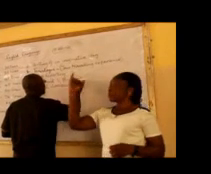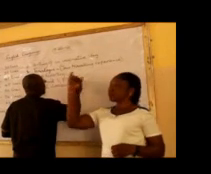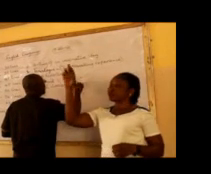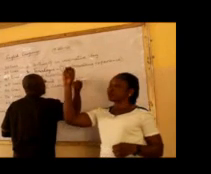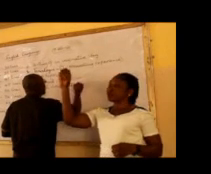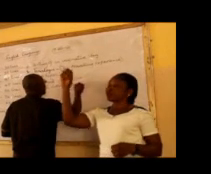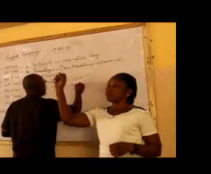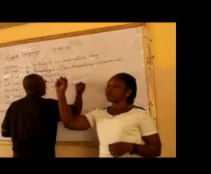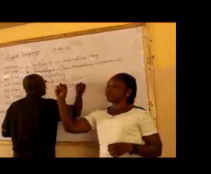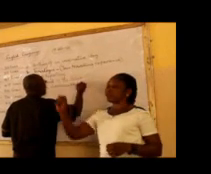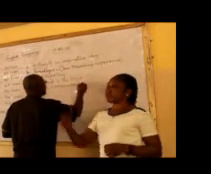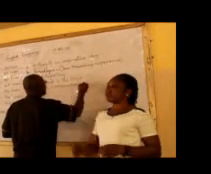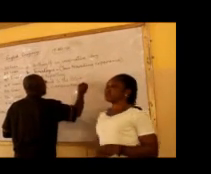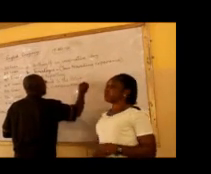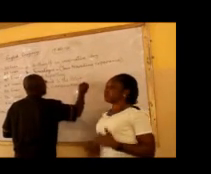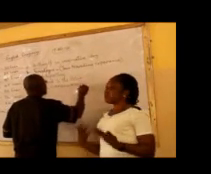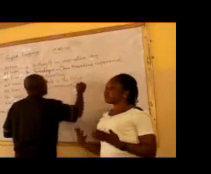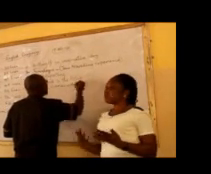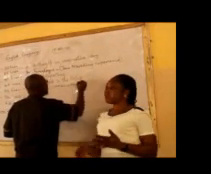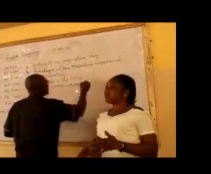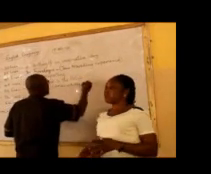discussing wedding